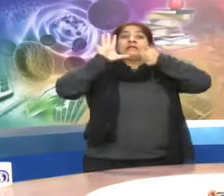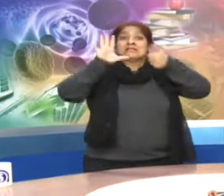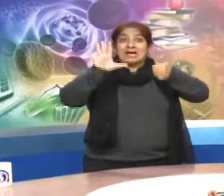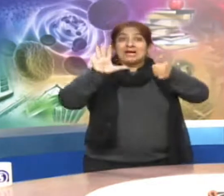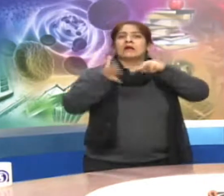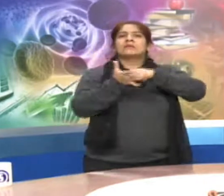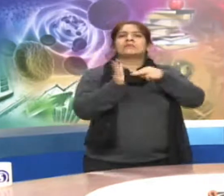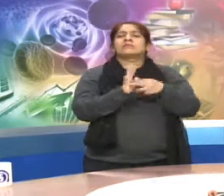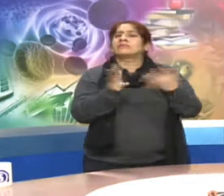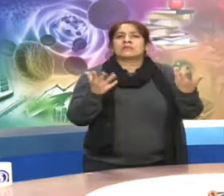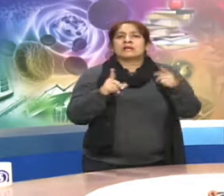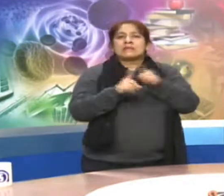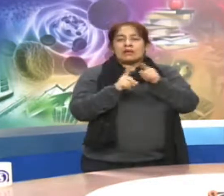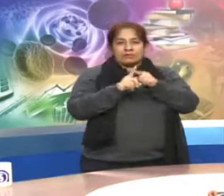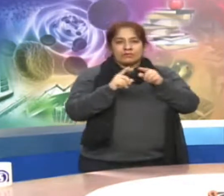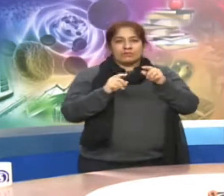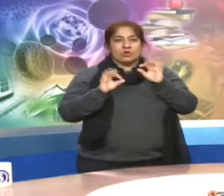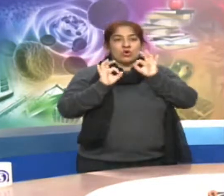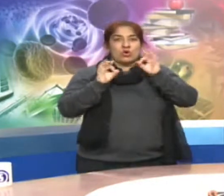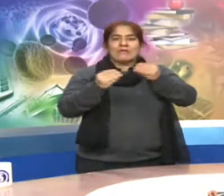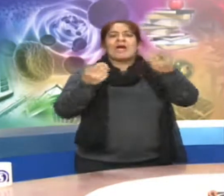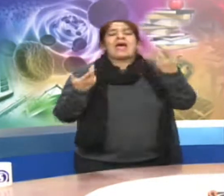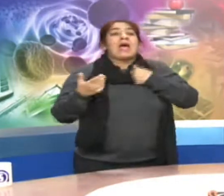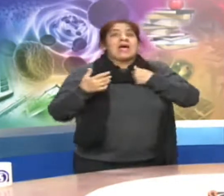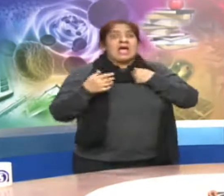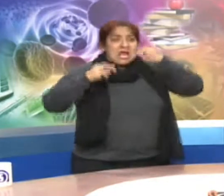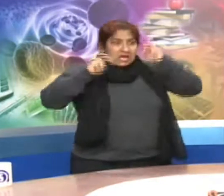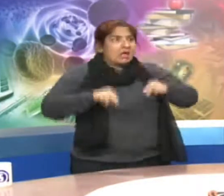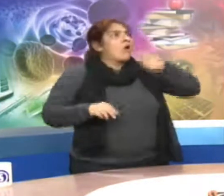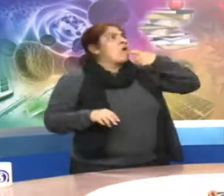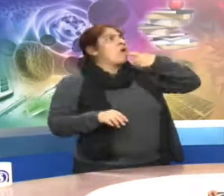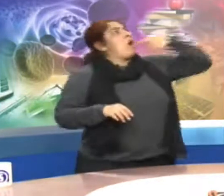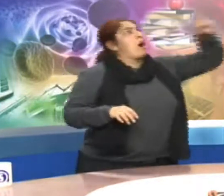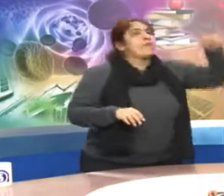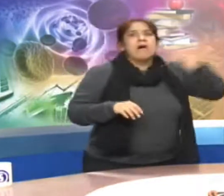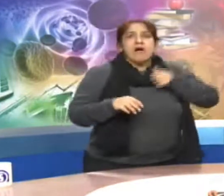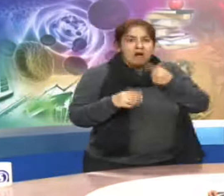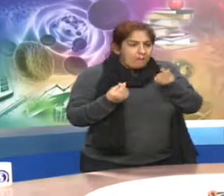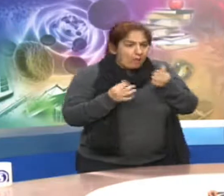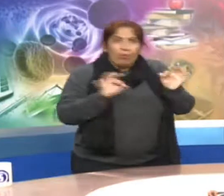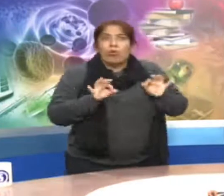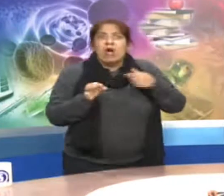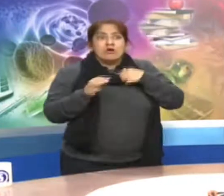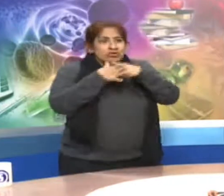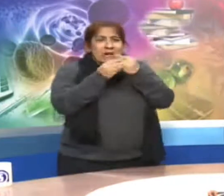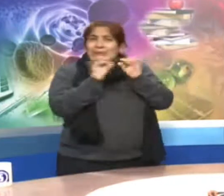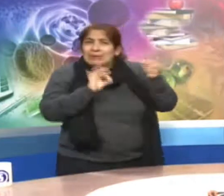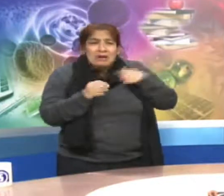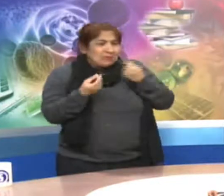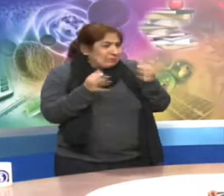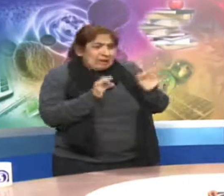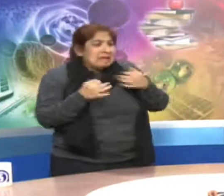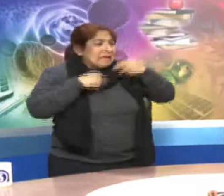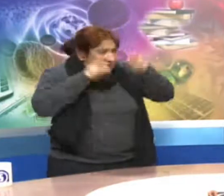Number 6 is Consumer Welfare Fund. If somebody needs and they don't have the money to